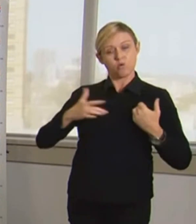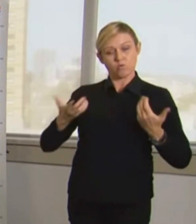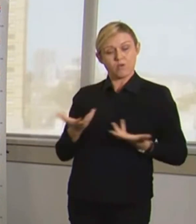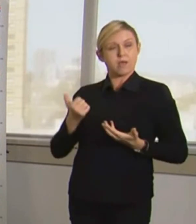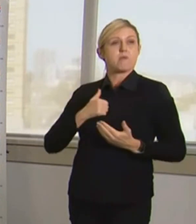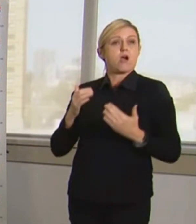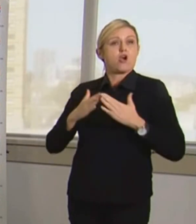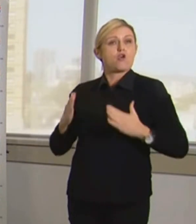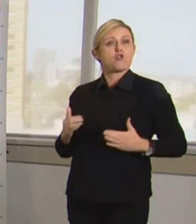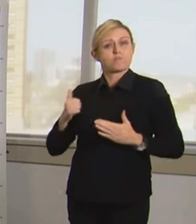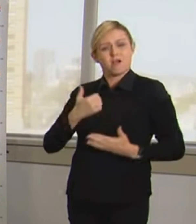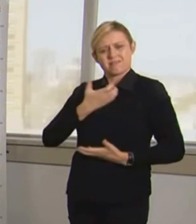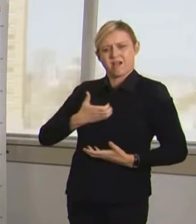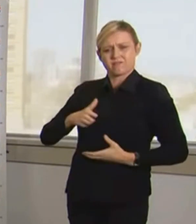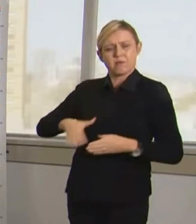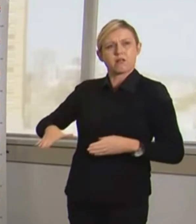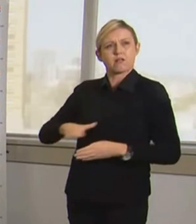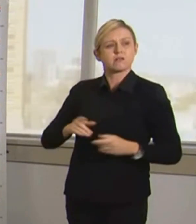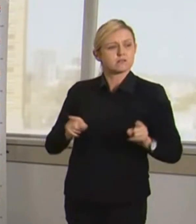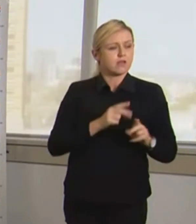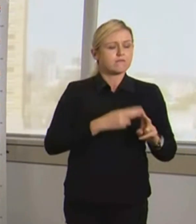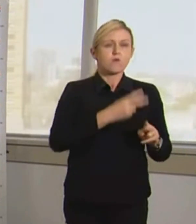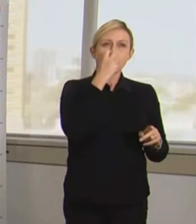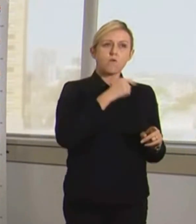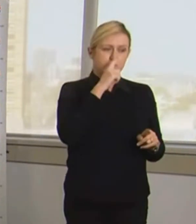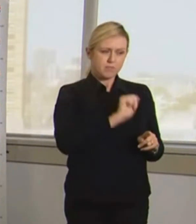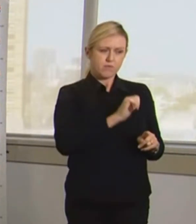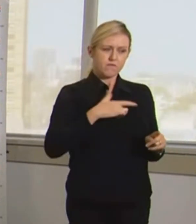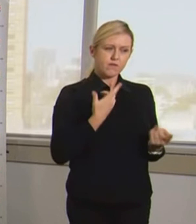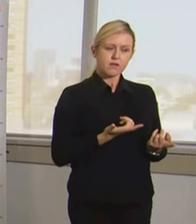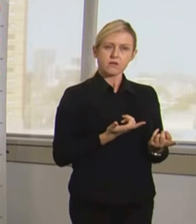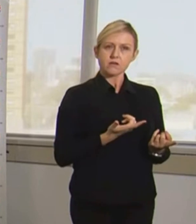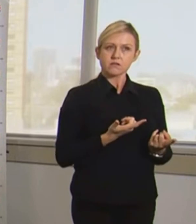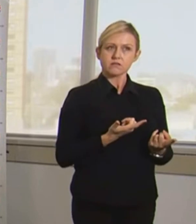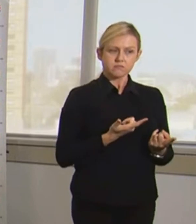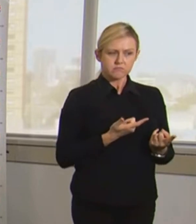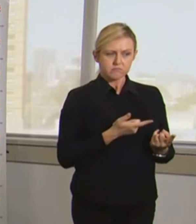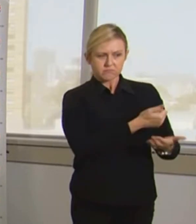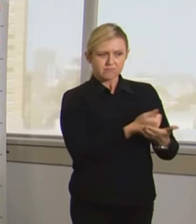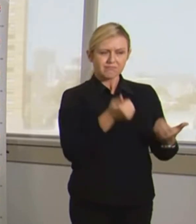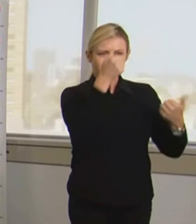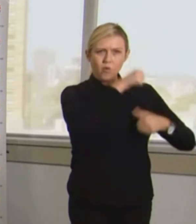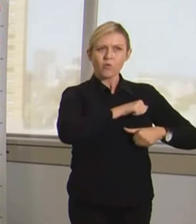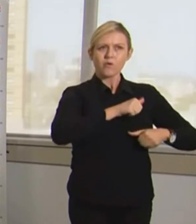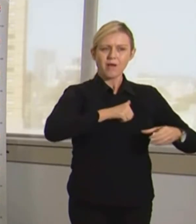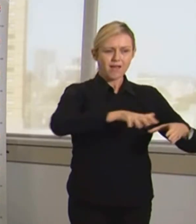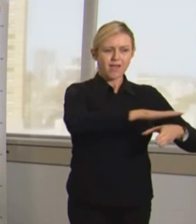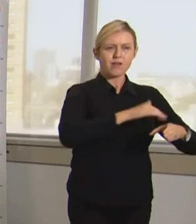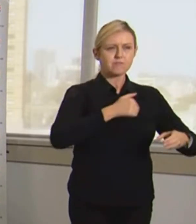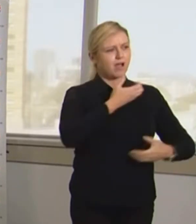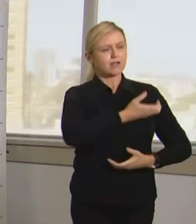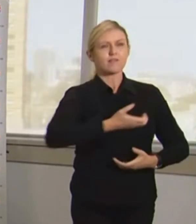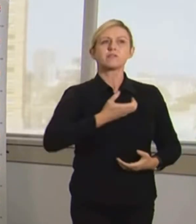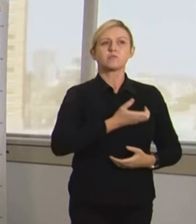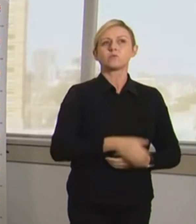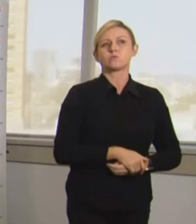think that's the challenge. Particularly as you get older, the stability of your own home is pretty important. So we can all look at